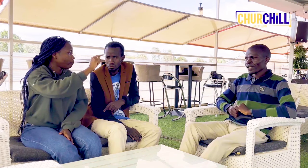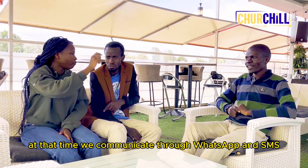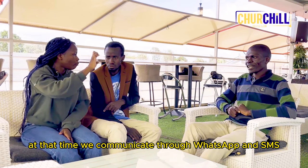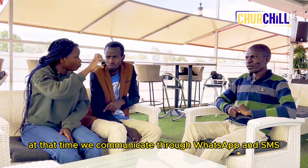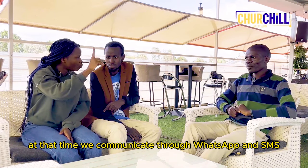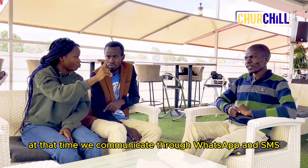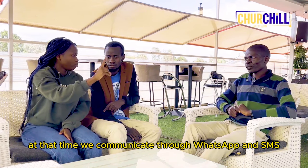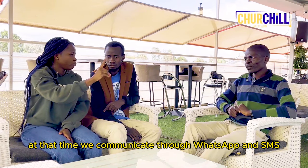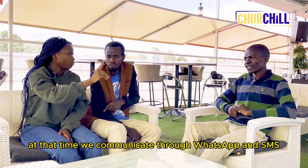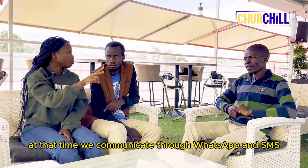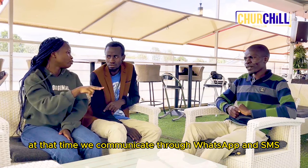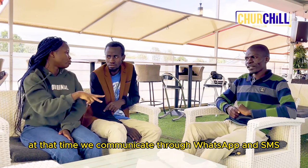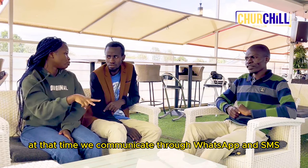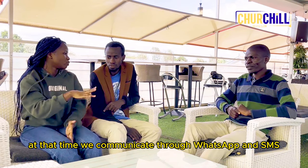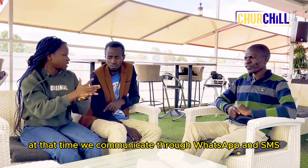Other time we communicate through WhatsApp and SMS.